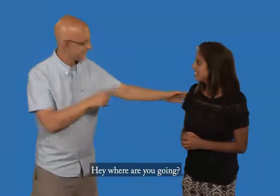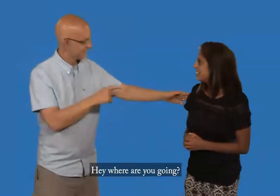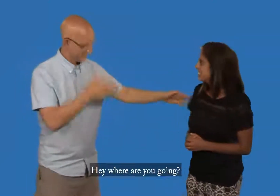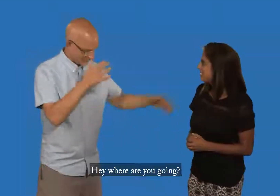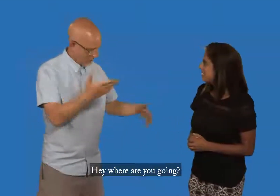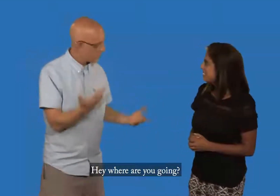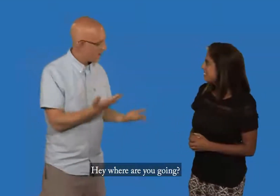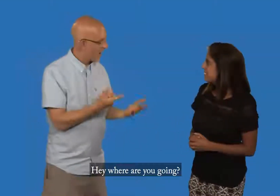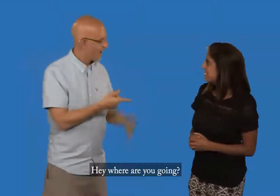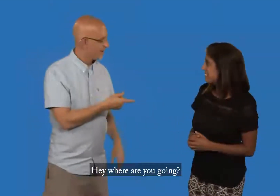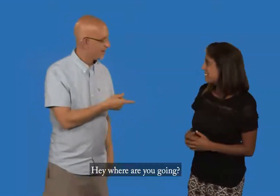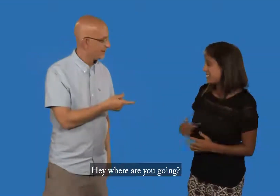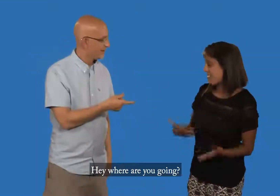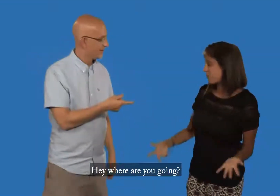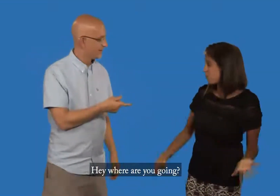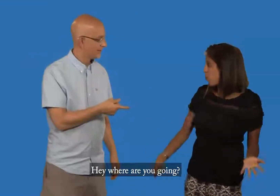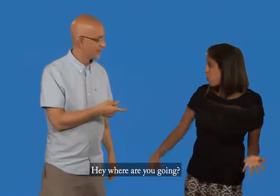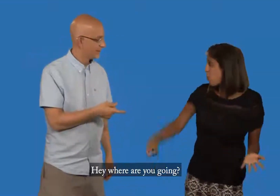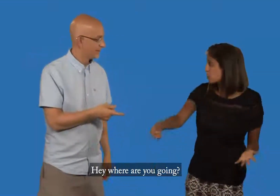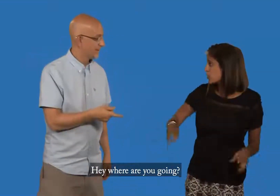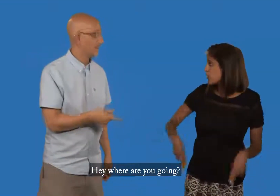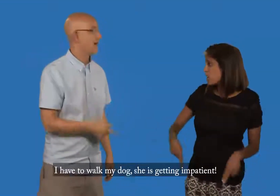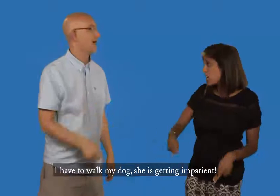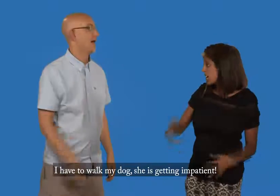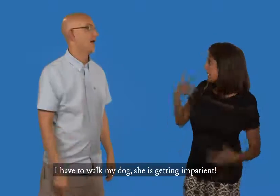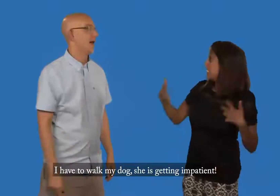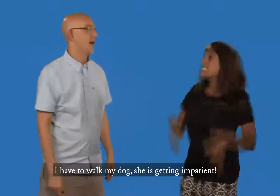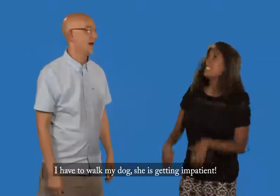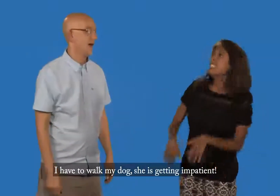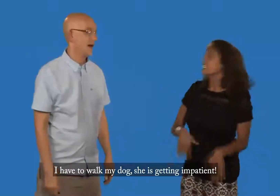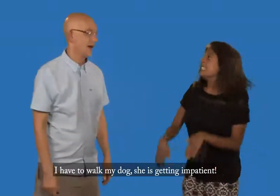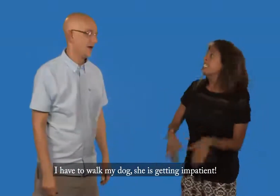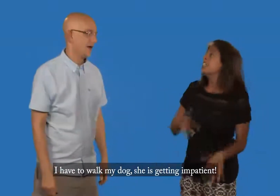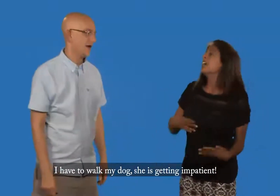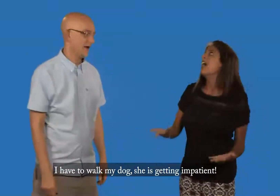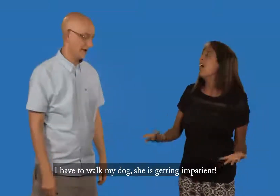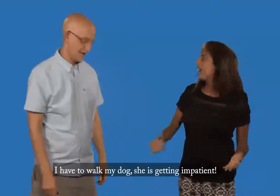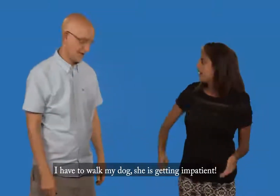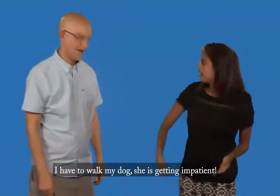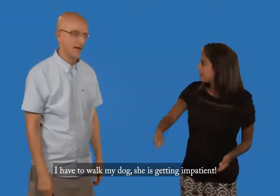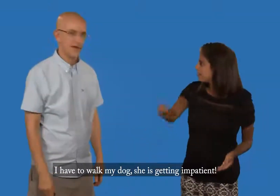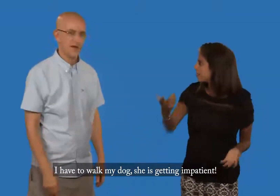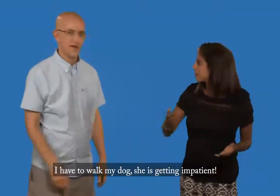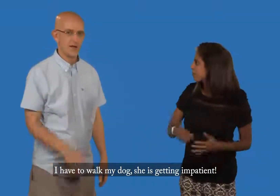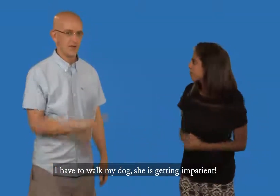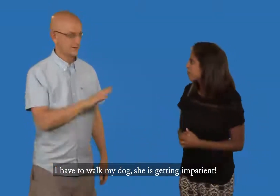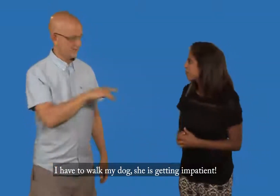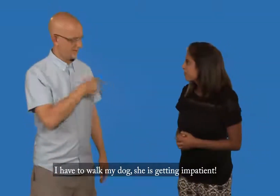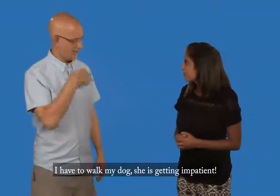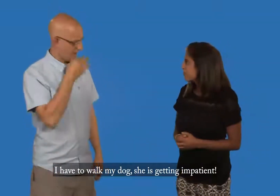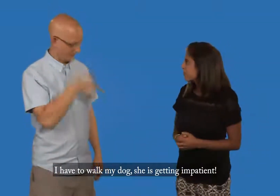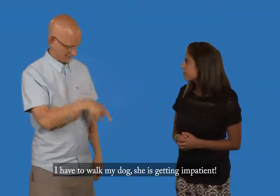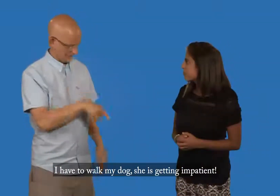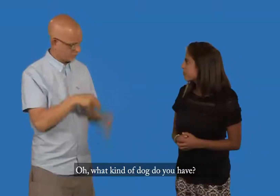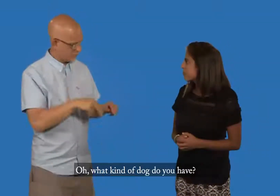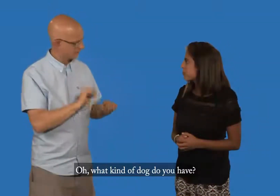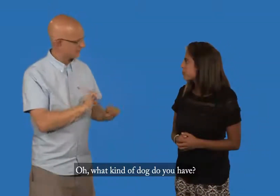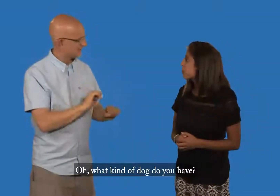Hey, where are you going? I have to walk my dog. She's getting impatient. Oh,